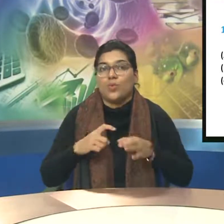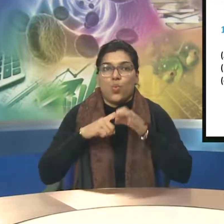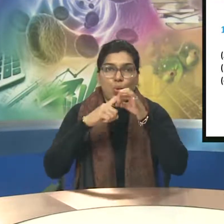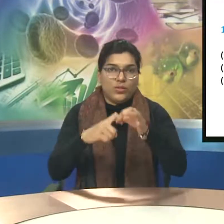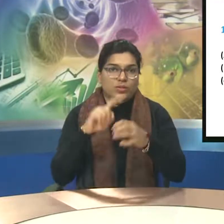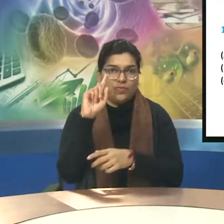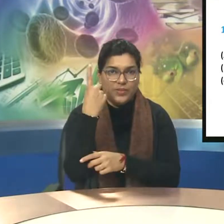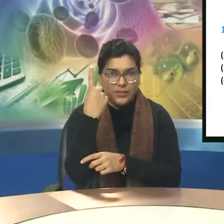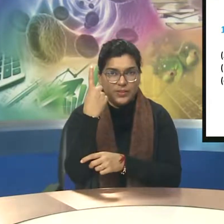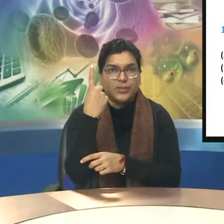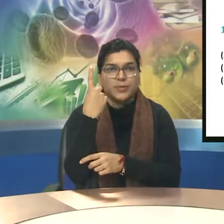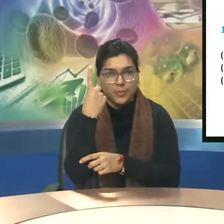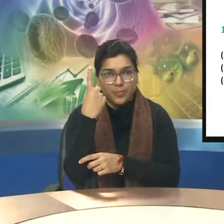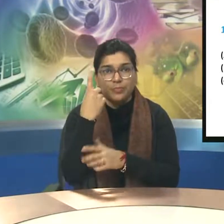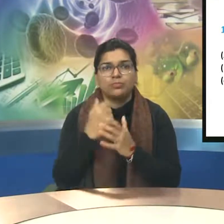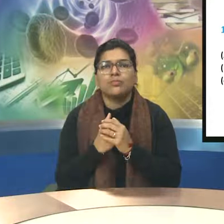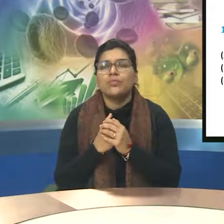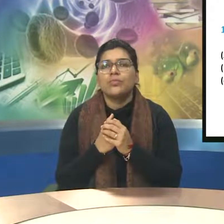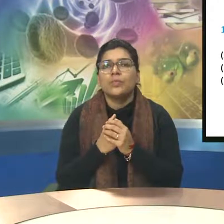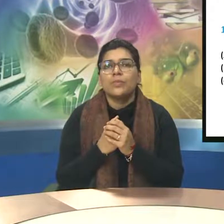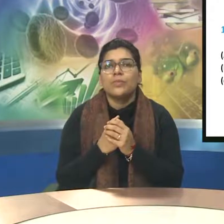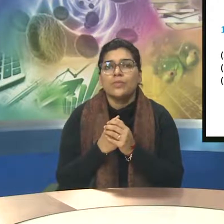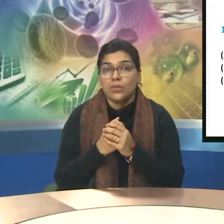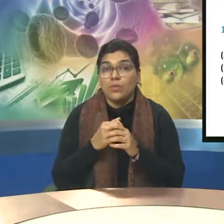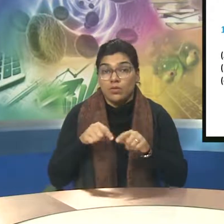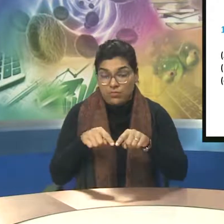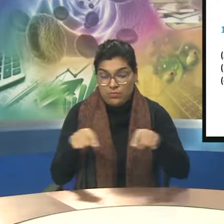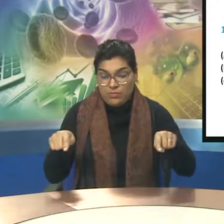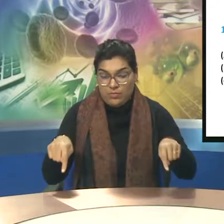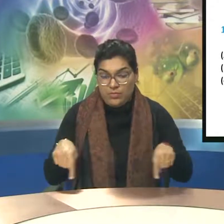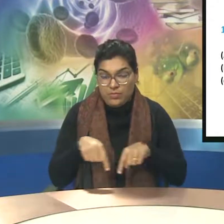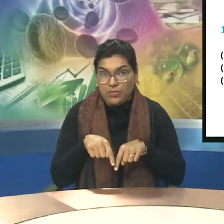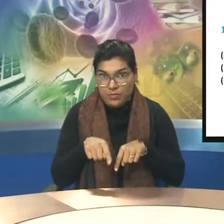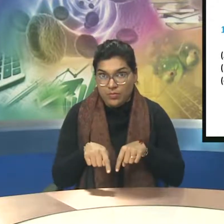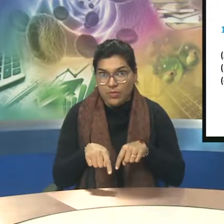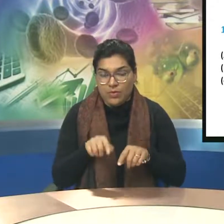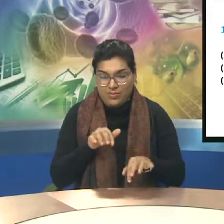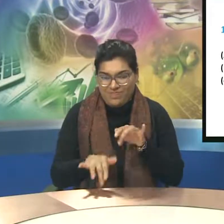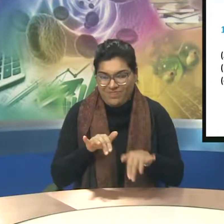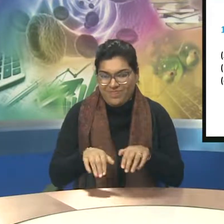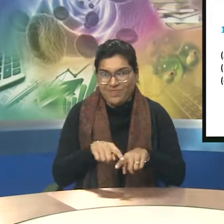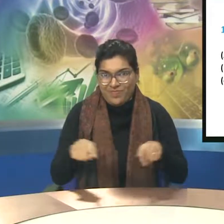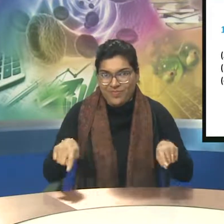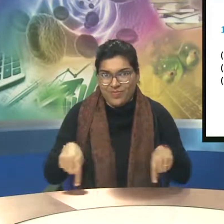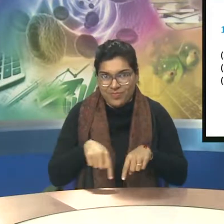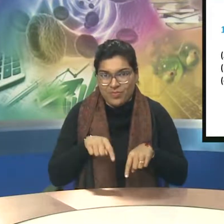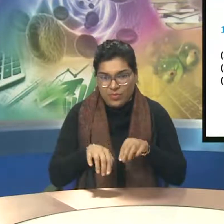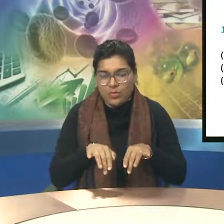The shortcut key to insert a new line